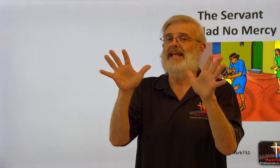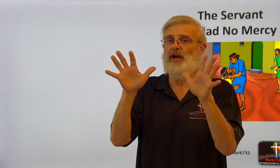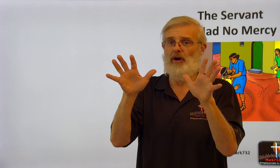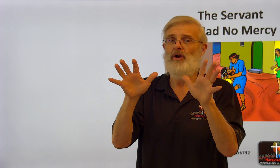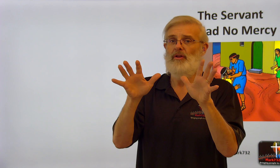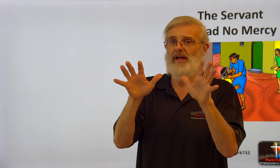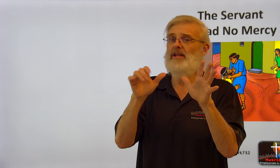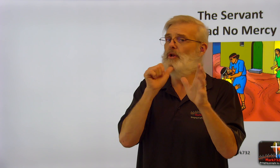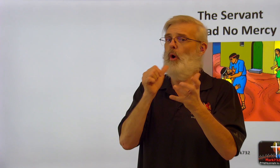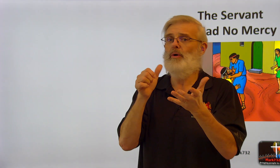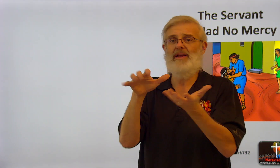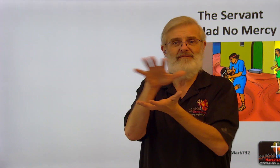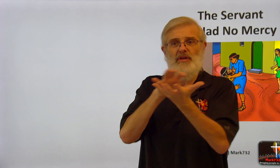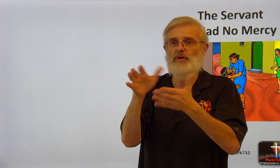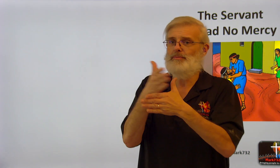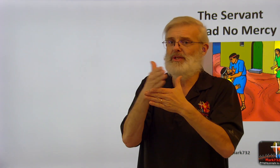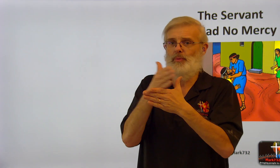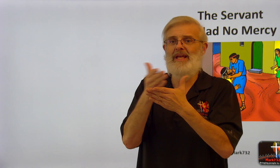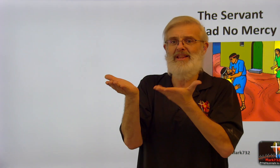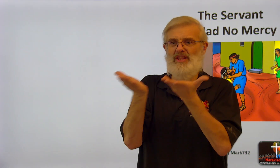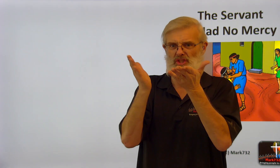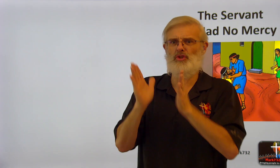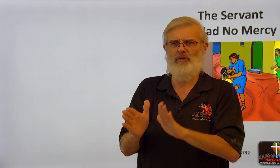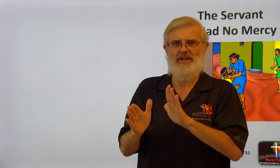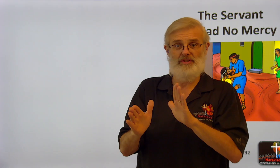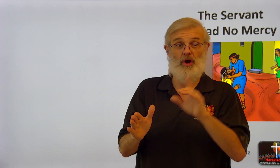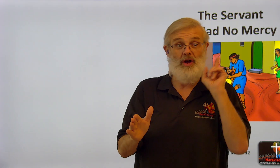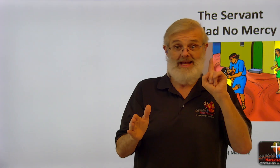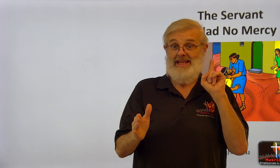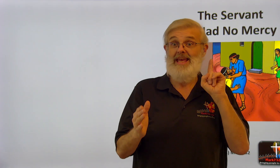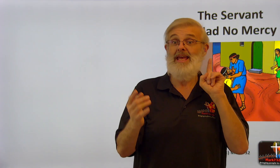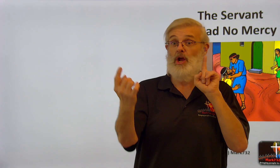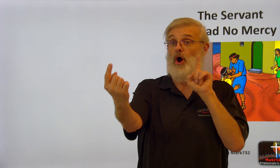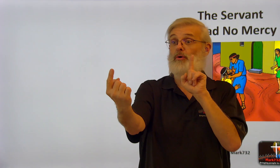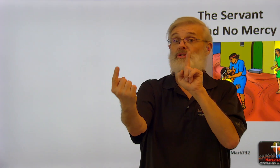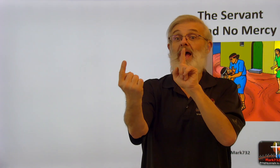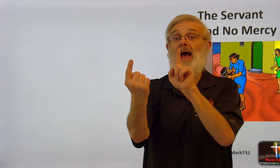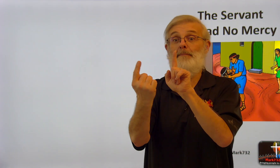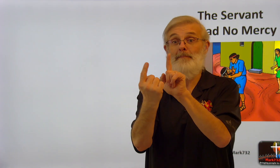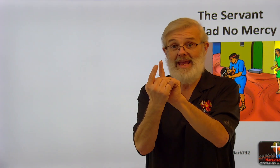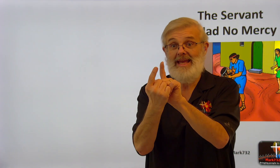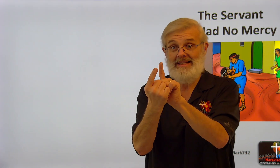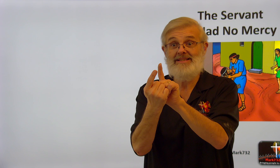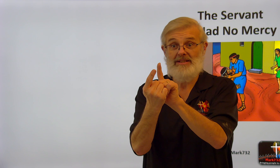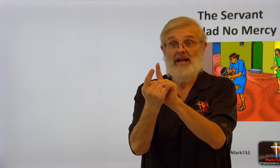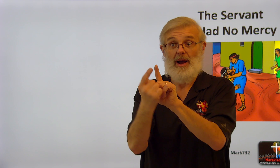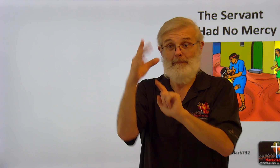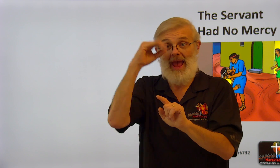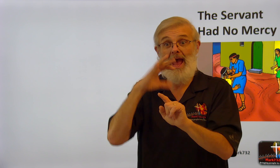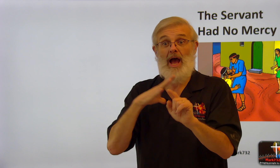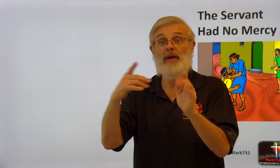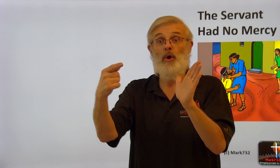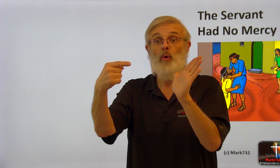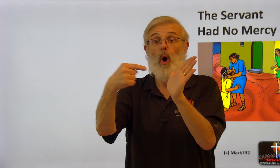clear that you don't confuse between the servants. So he goes and meets a man who